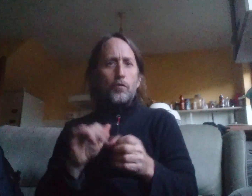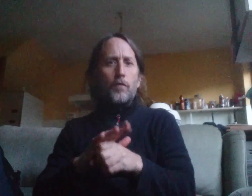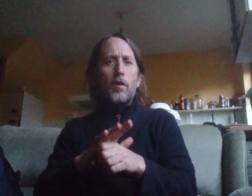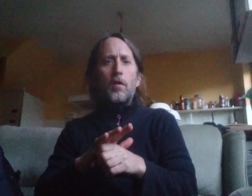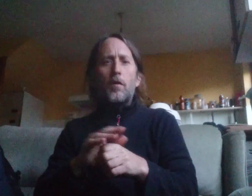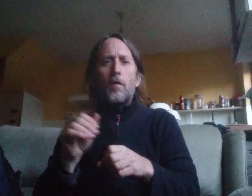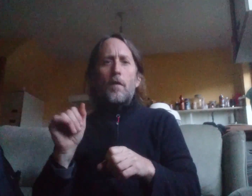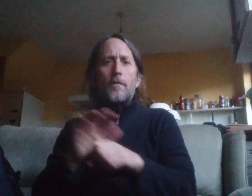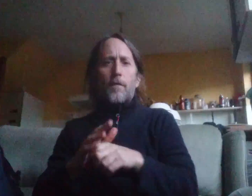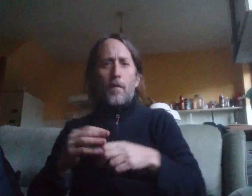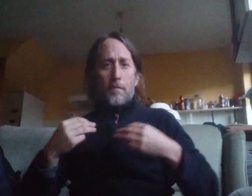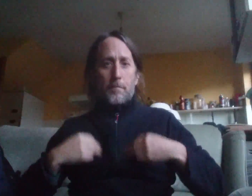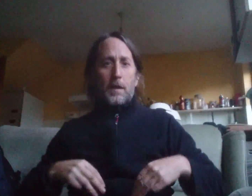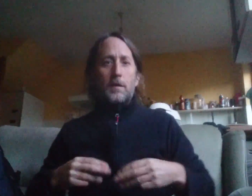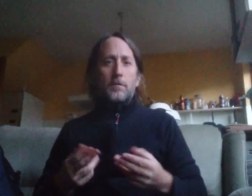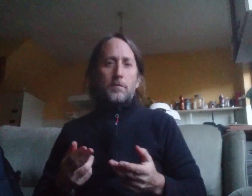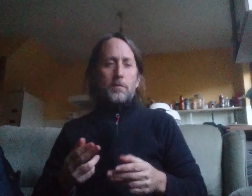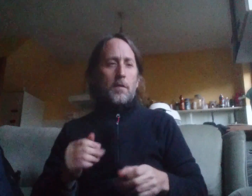from skittish fumbler to skilled virtuoso.